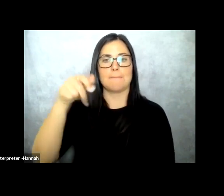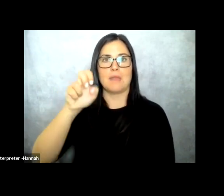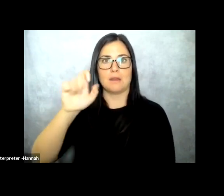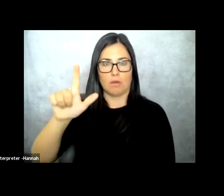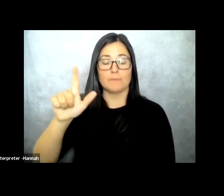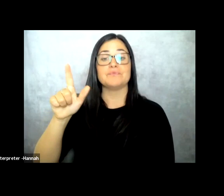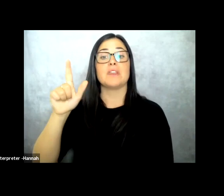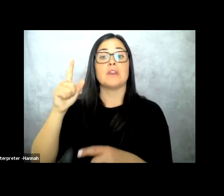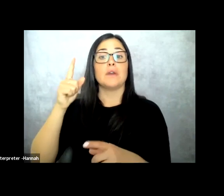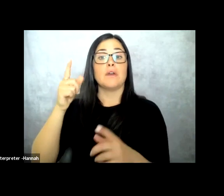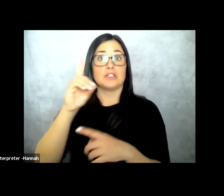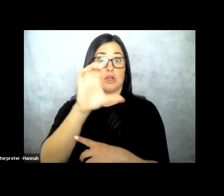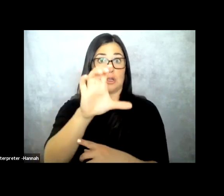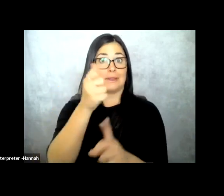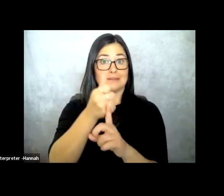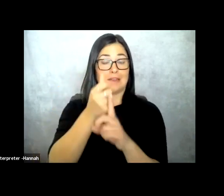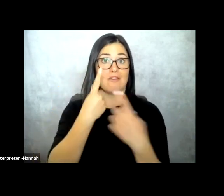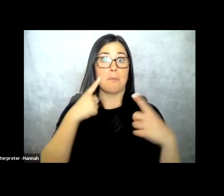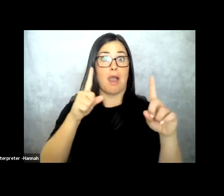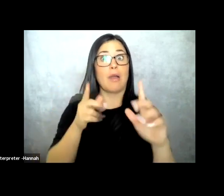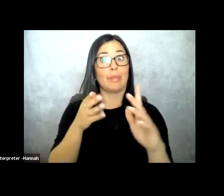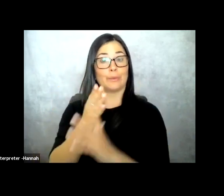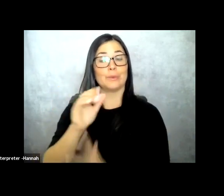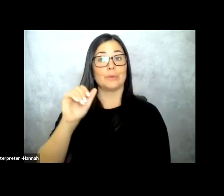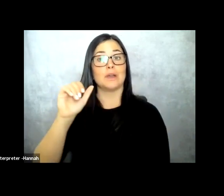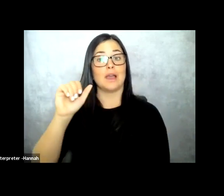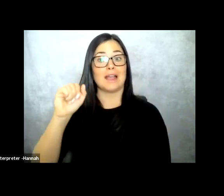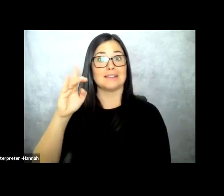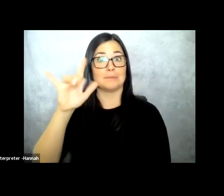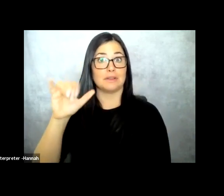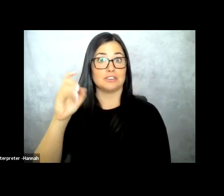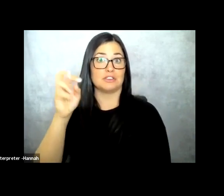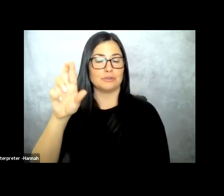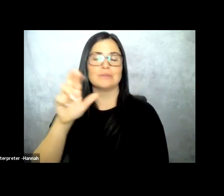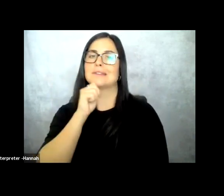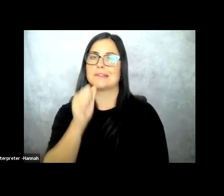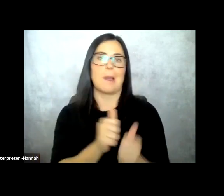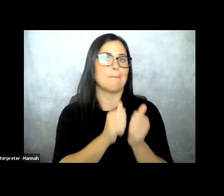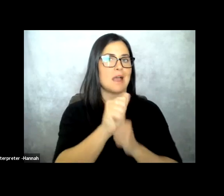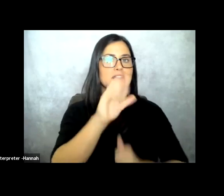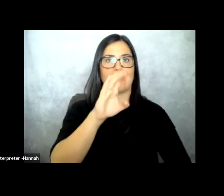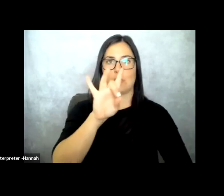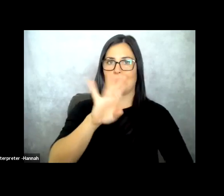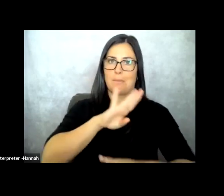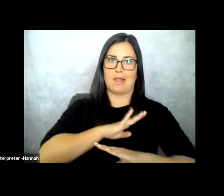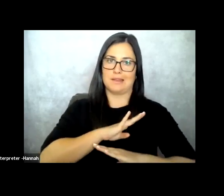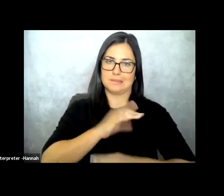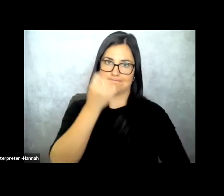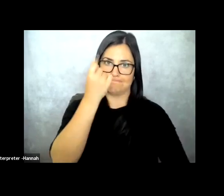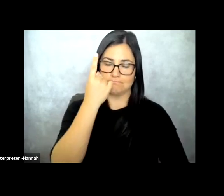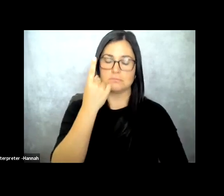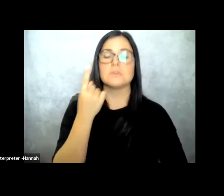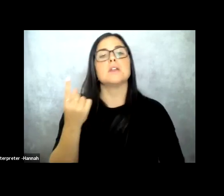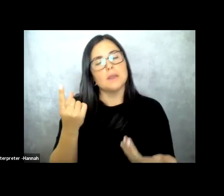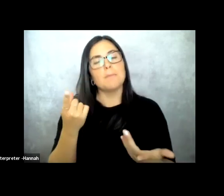accessibility checker does not necessarily pass 508 compliance. I just wanted to say that, but I'm glad that you